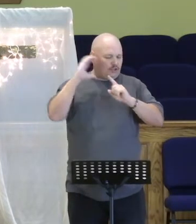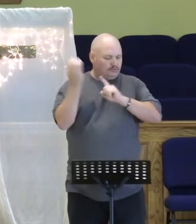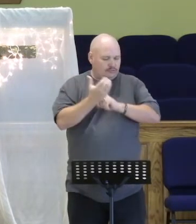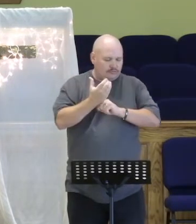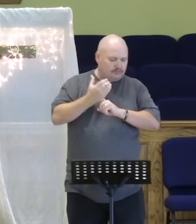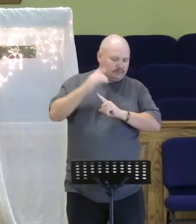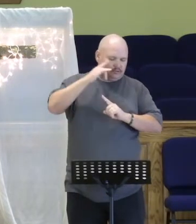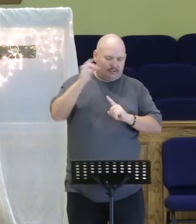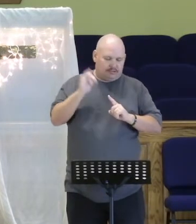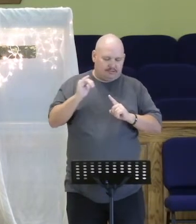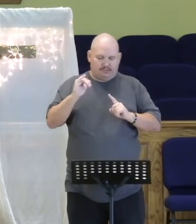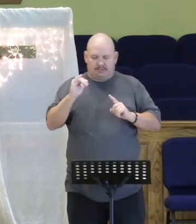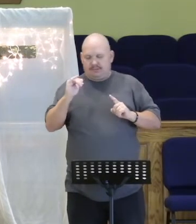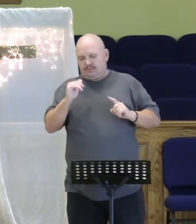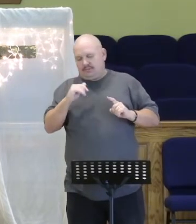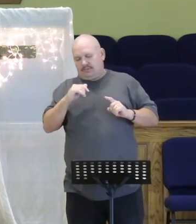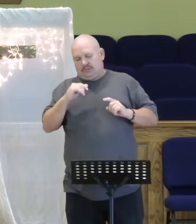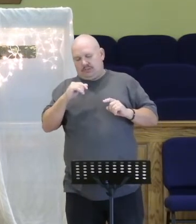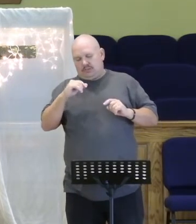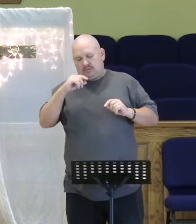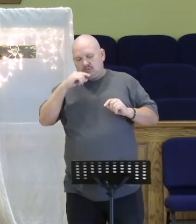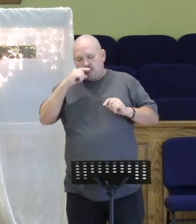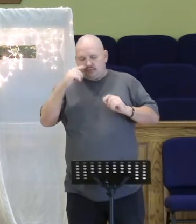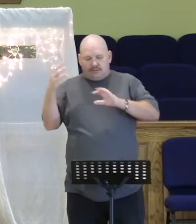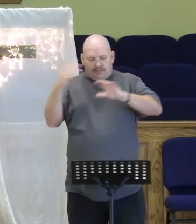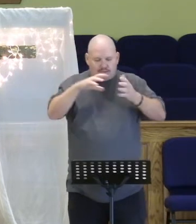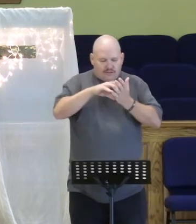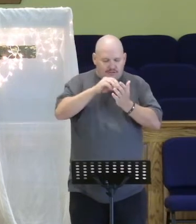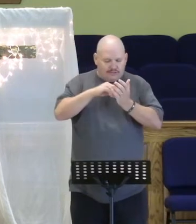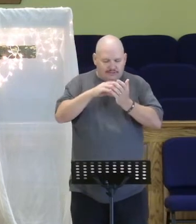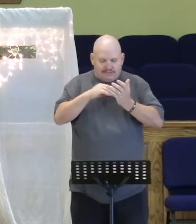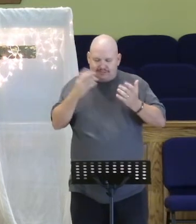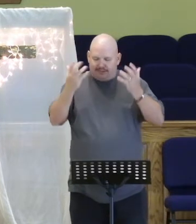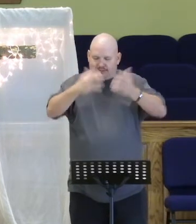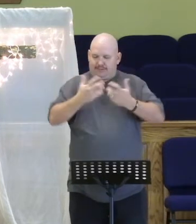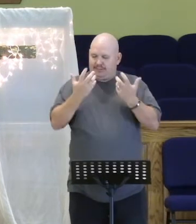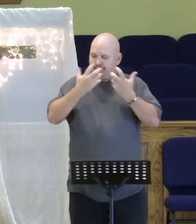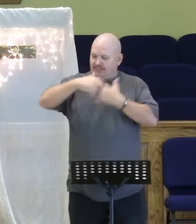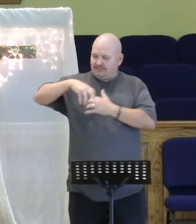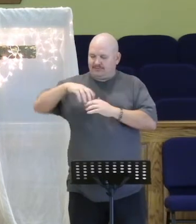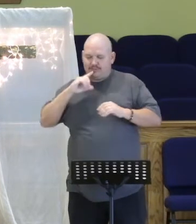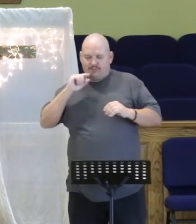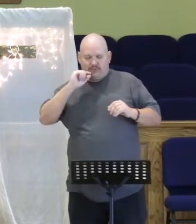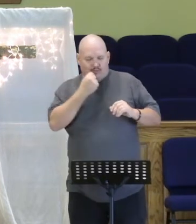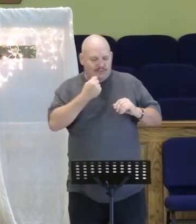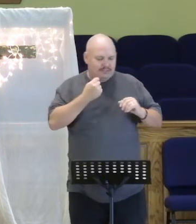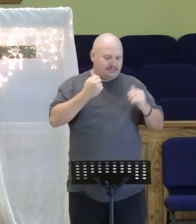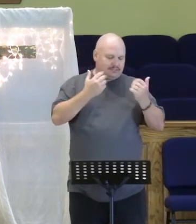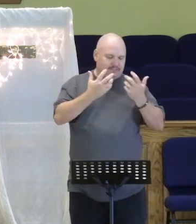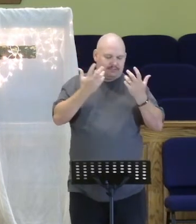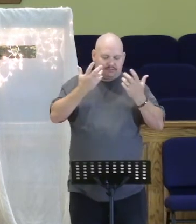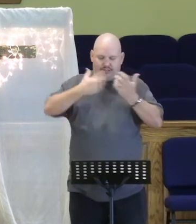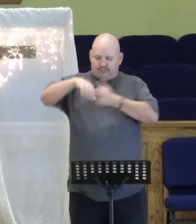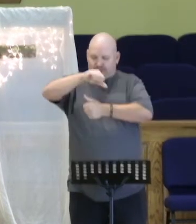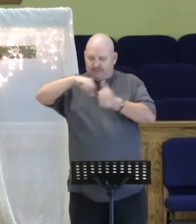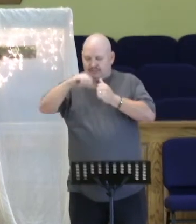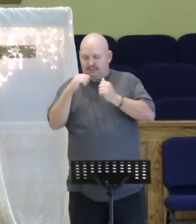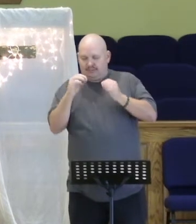been excited to expose the hearing people to the deaf culture and the hearing people that they're able to learn and be around us today, and we're all able